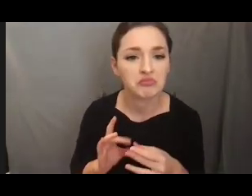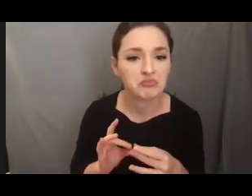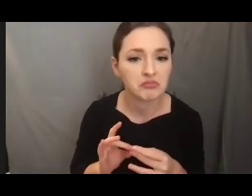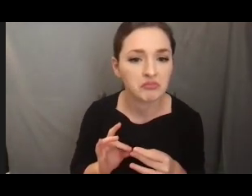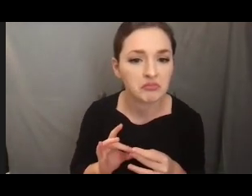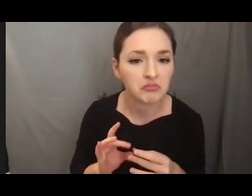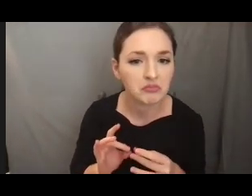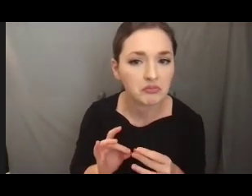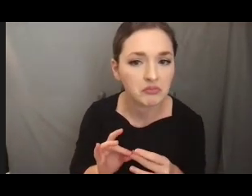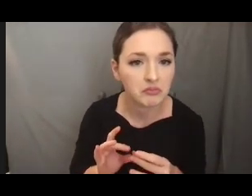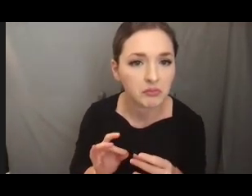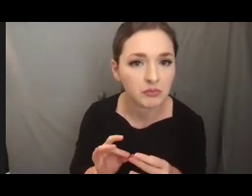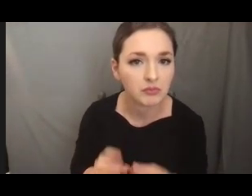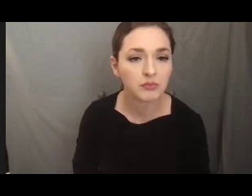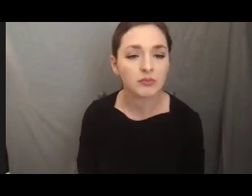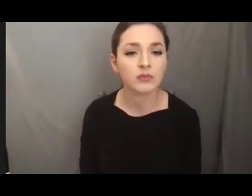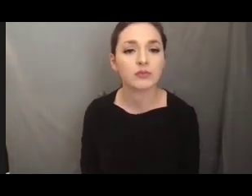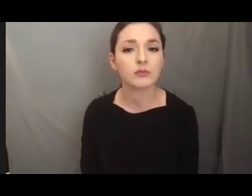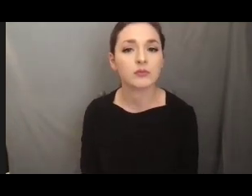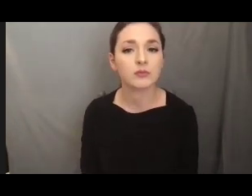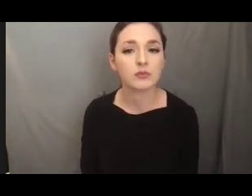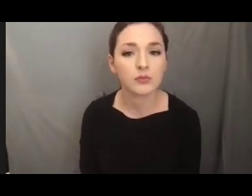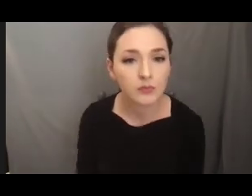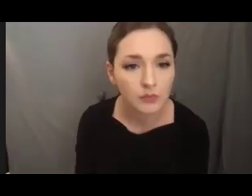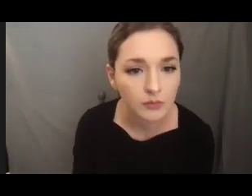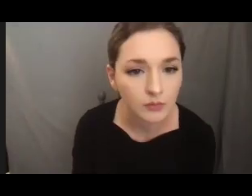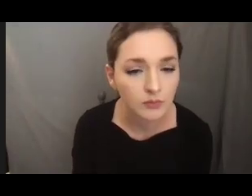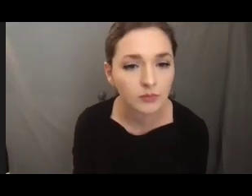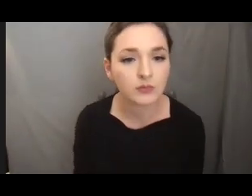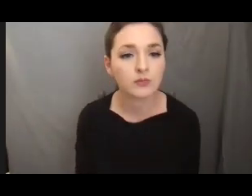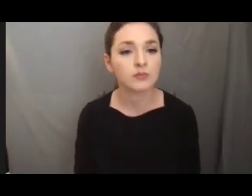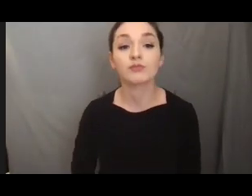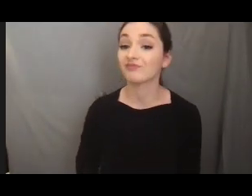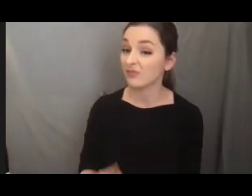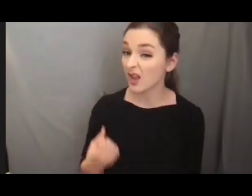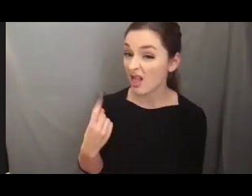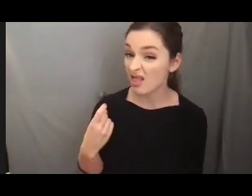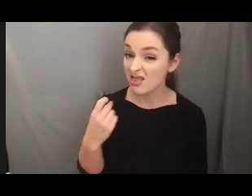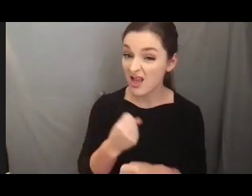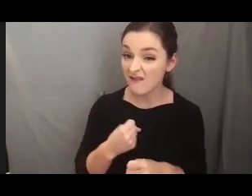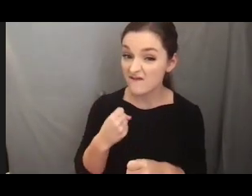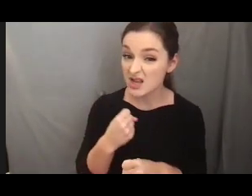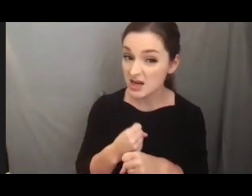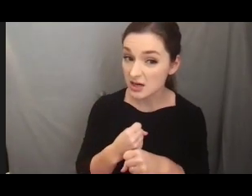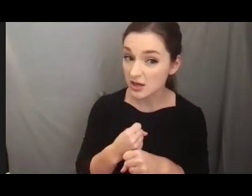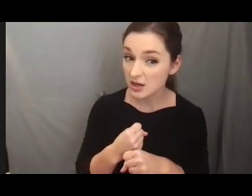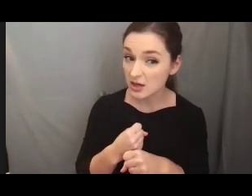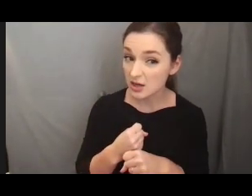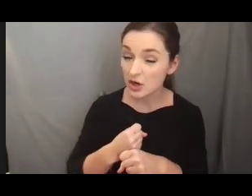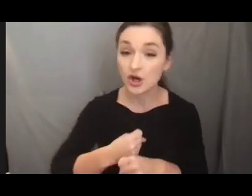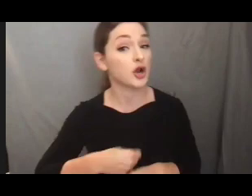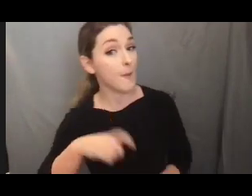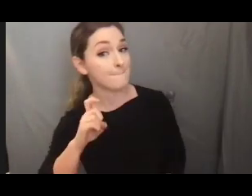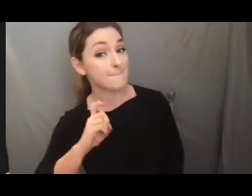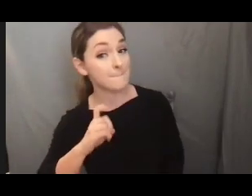about right here. This Okay. hasn't been done yet. So in 11 years, we're about here. You're gonna have to add some more benches. Yeah.